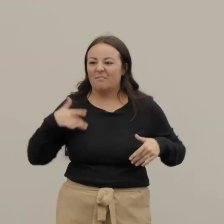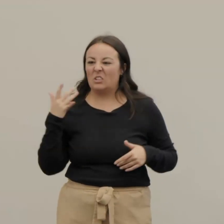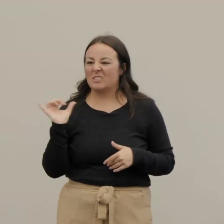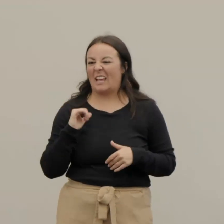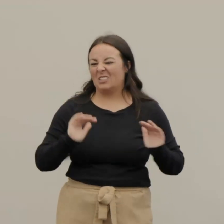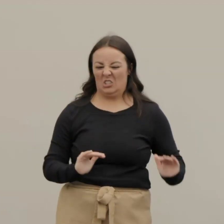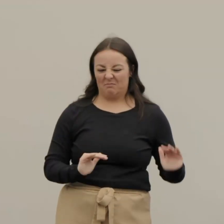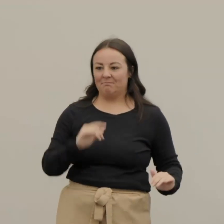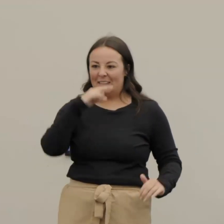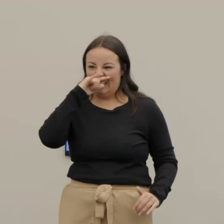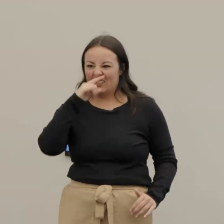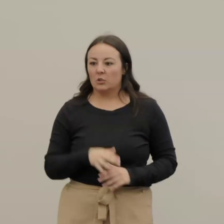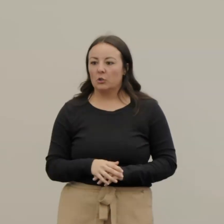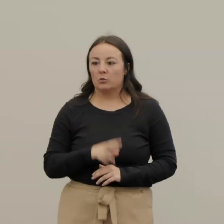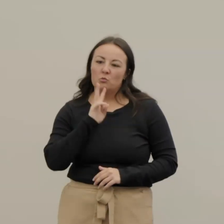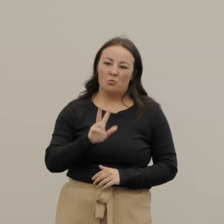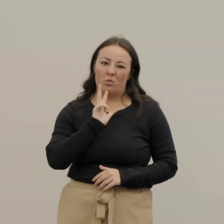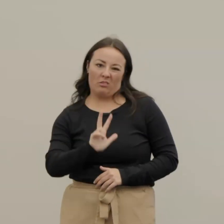question?